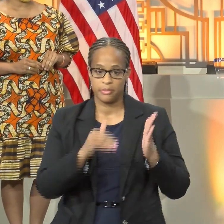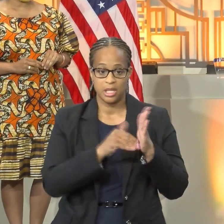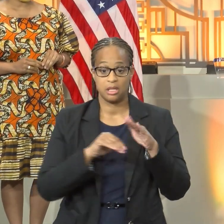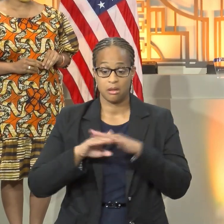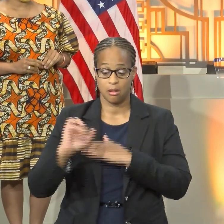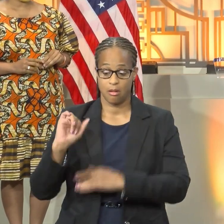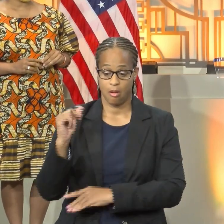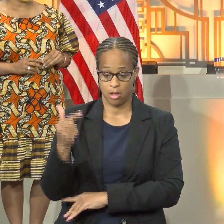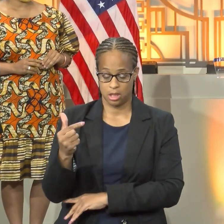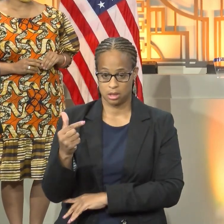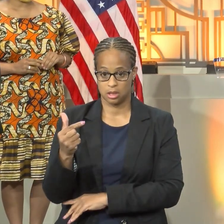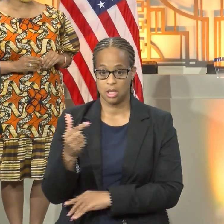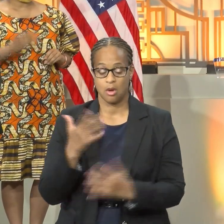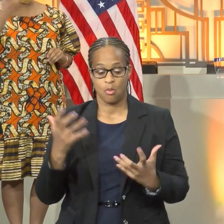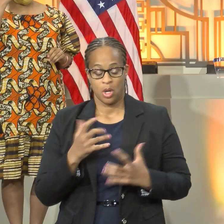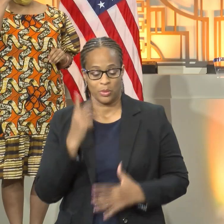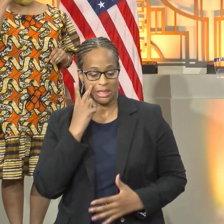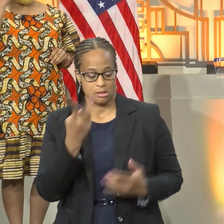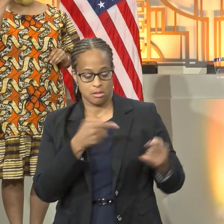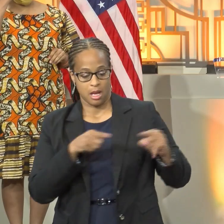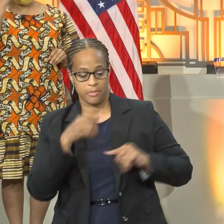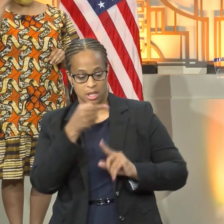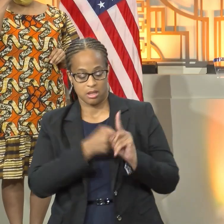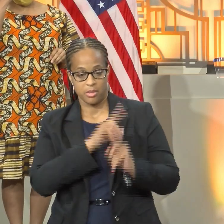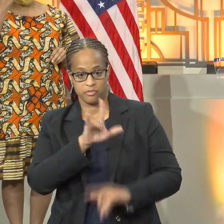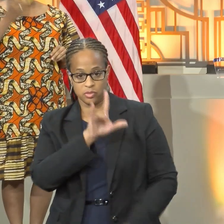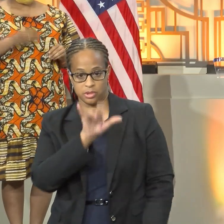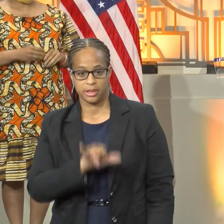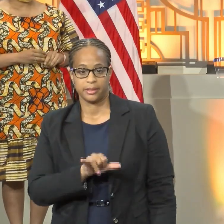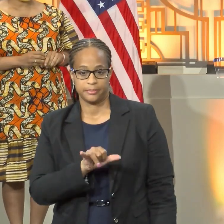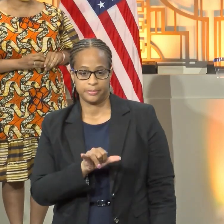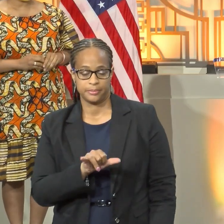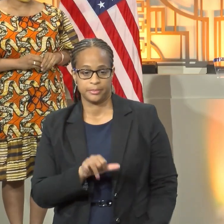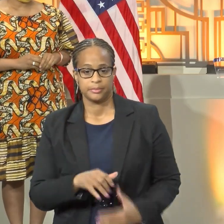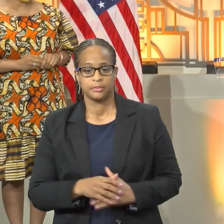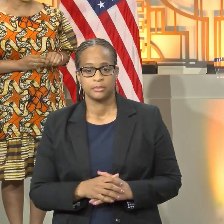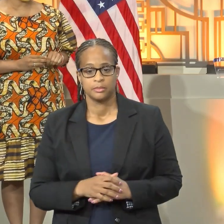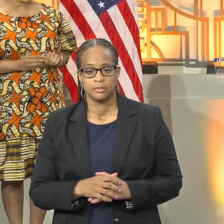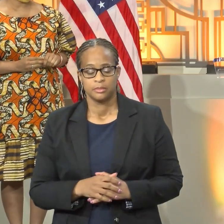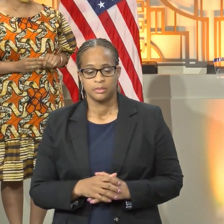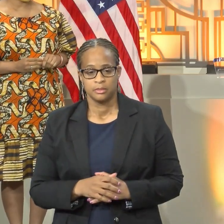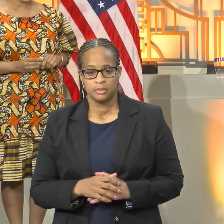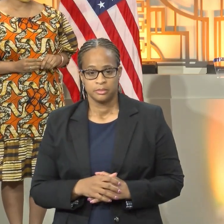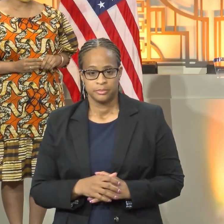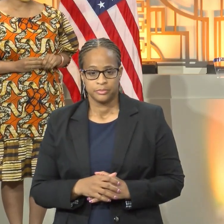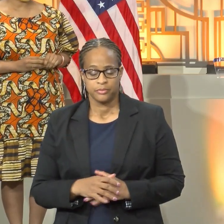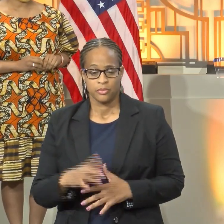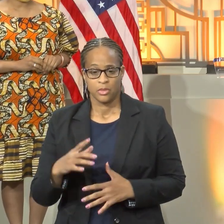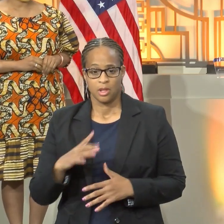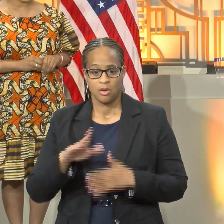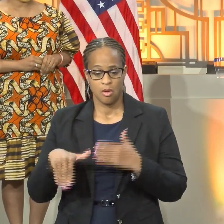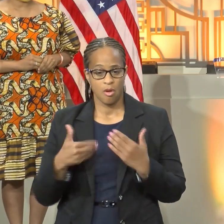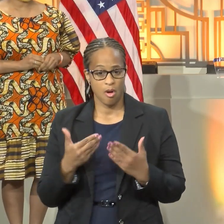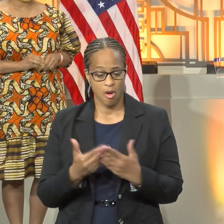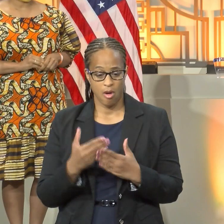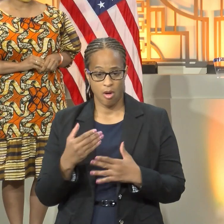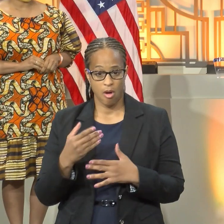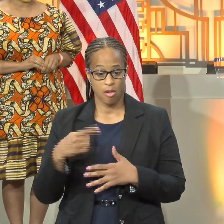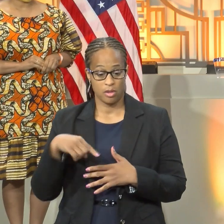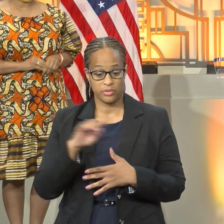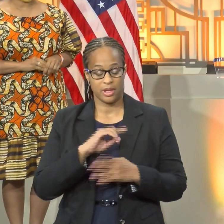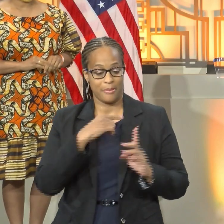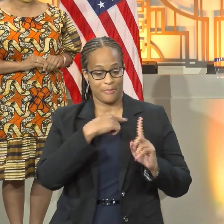August what we are seeing in the month of July. And we have squandered already all the gains that we